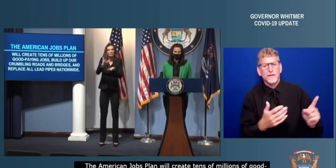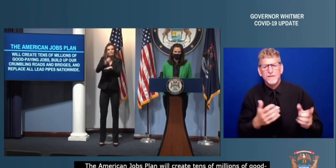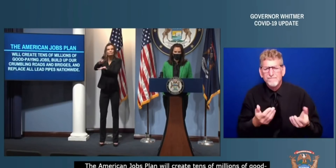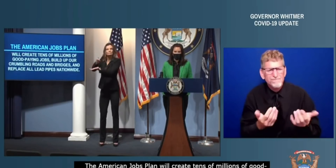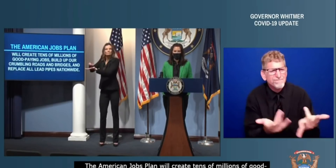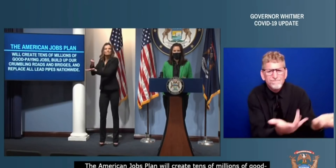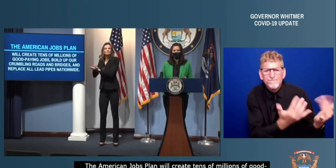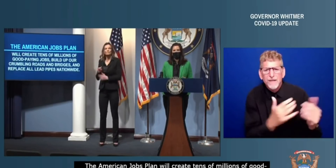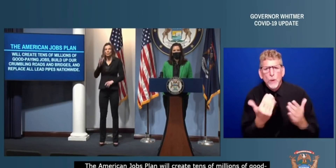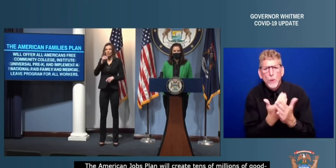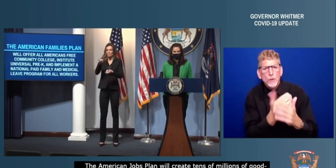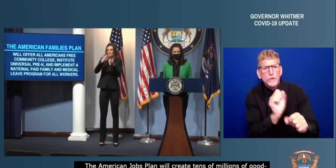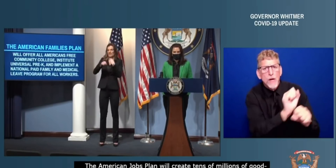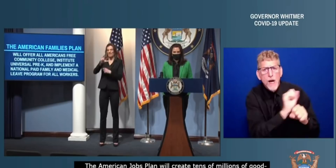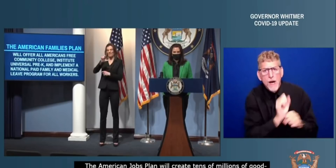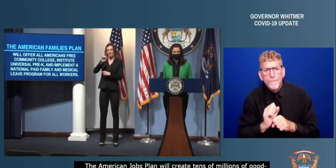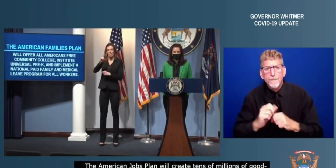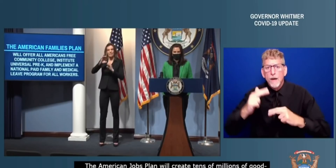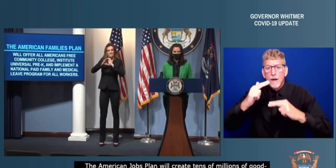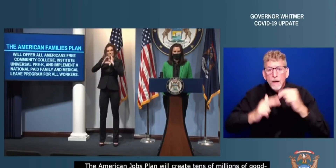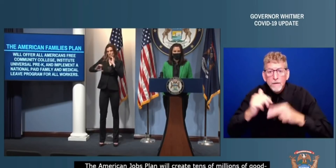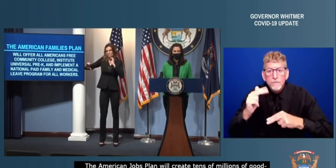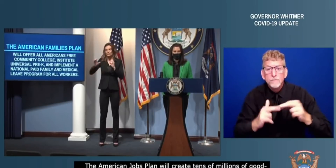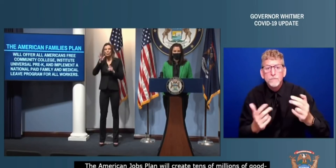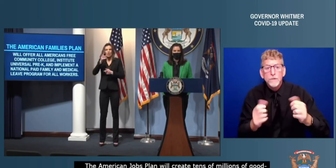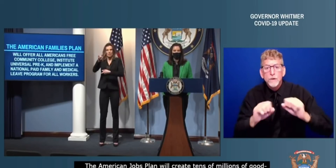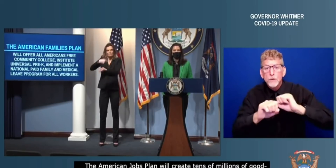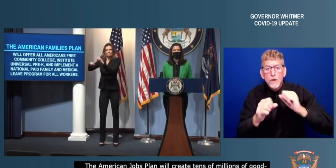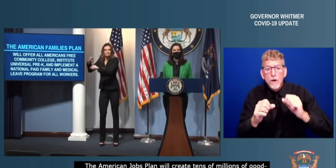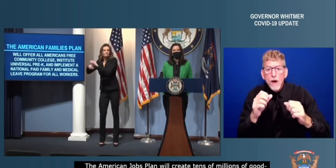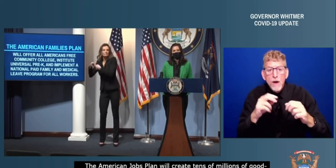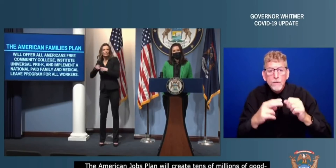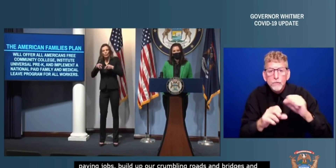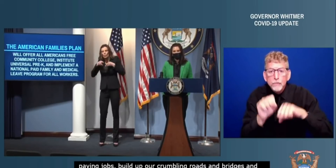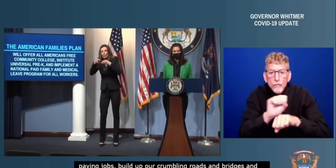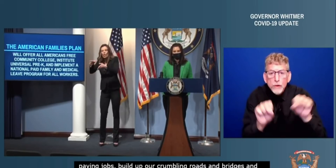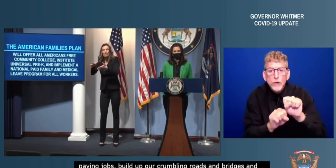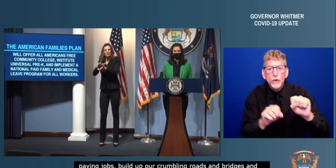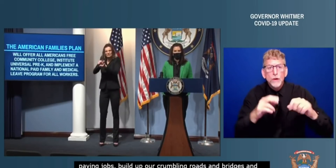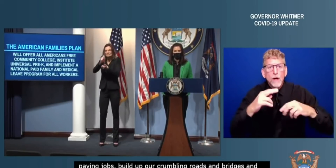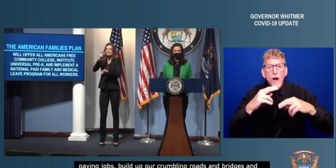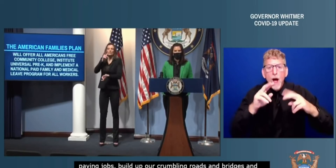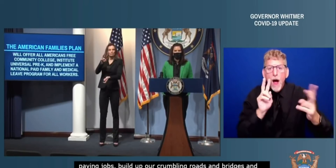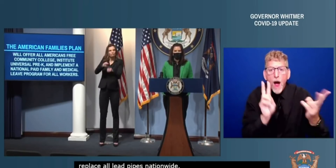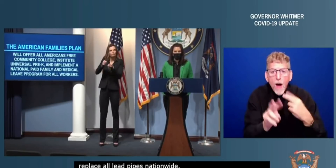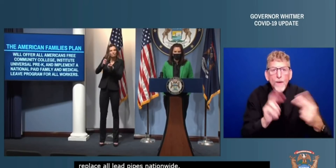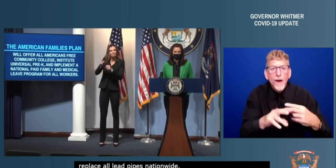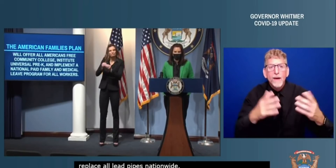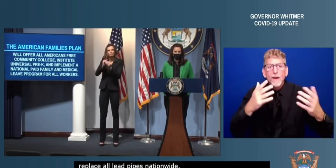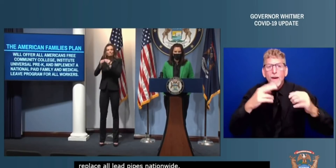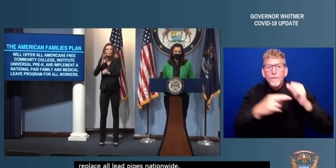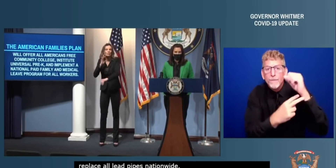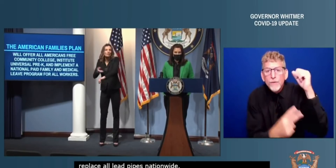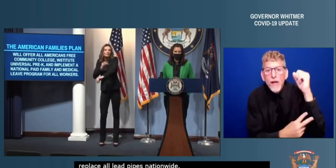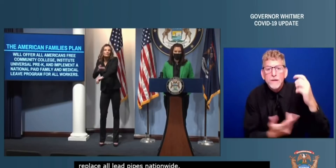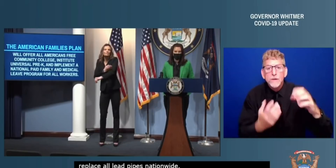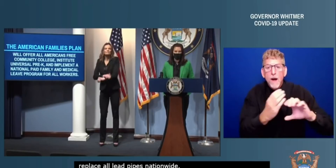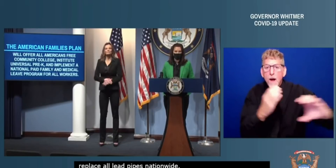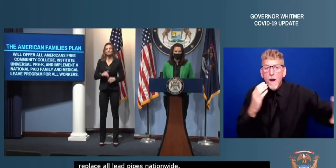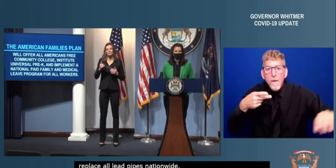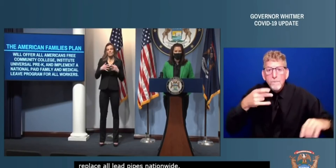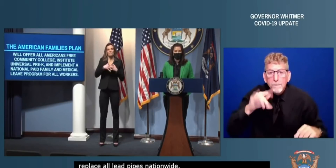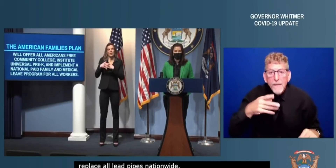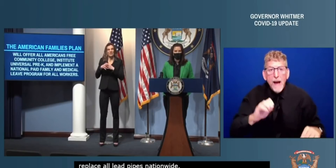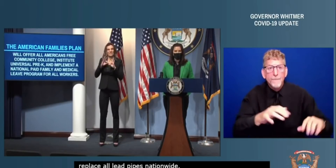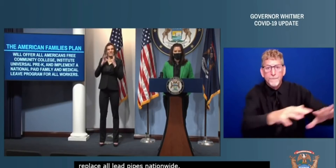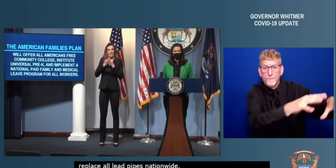nationwide. And the American Families Plan, announced yesterday, will offer Americans free community college, institute universal